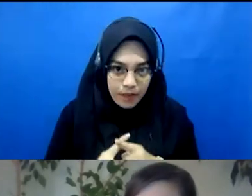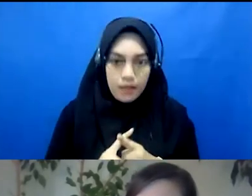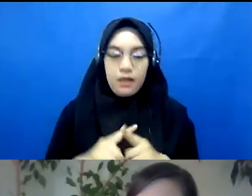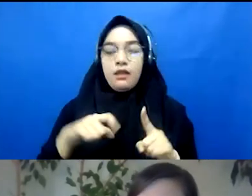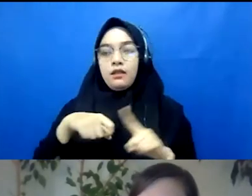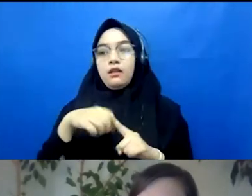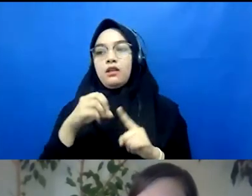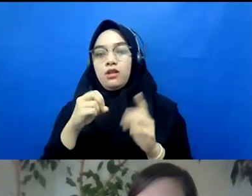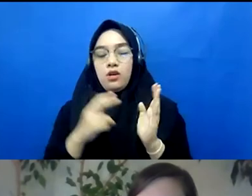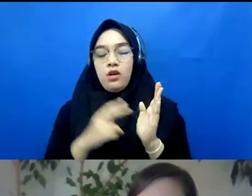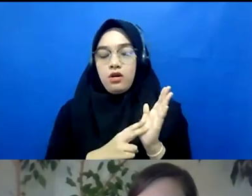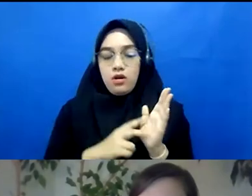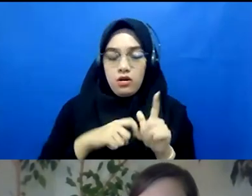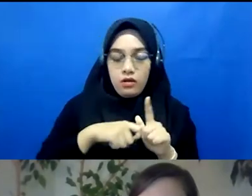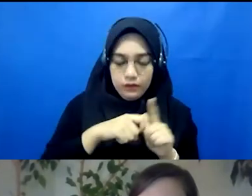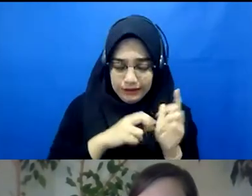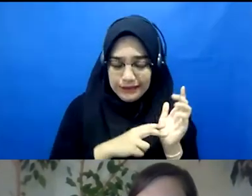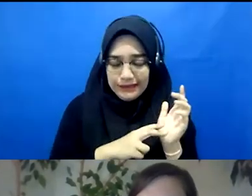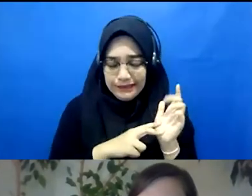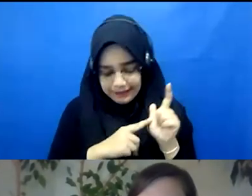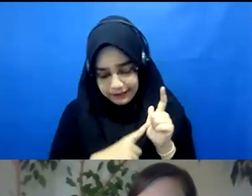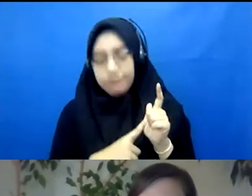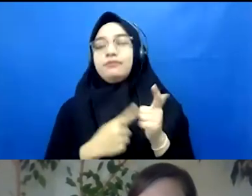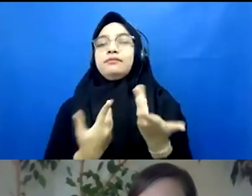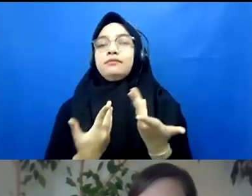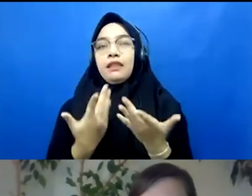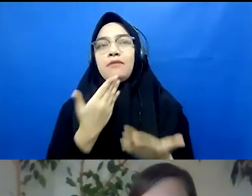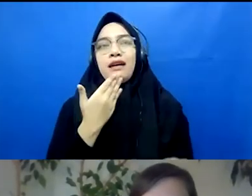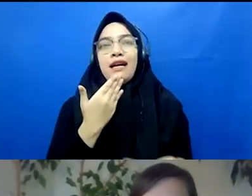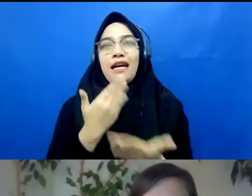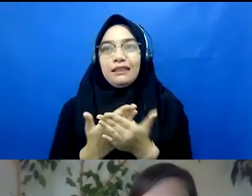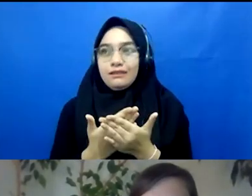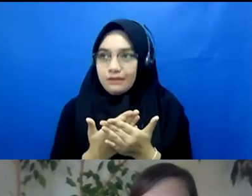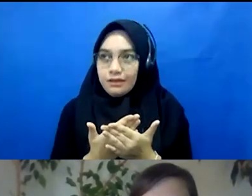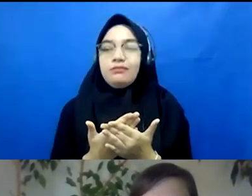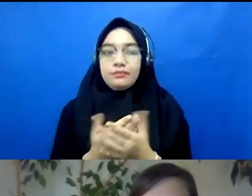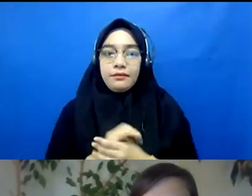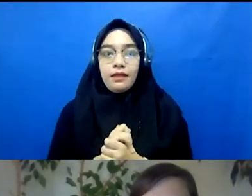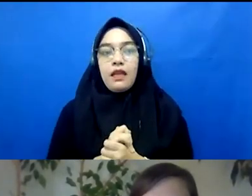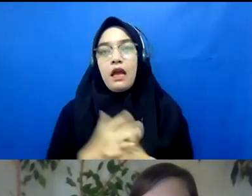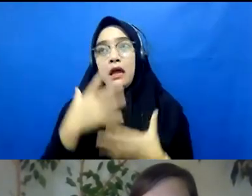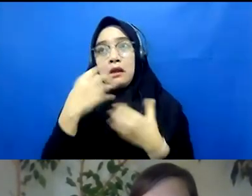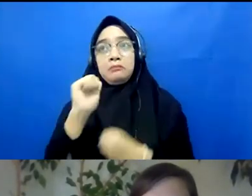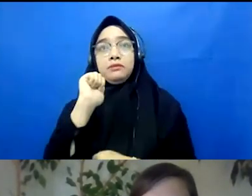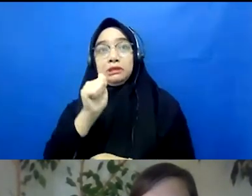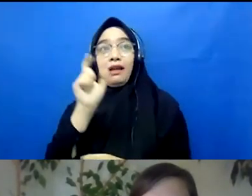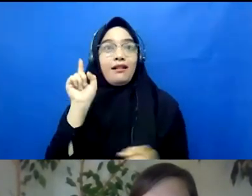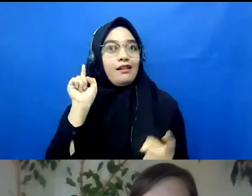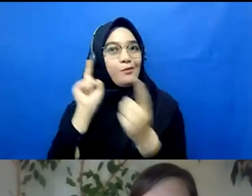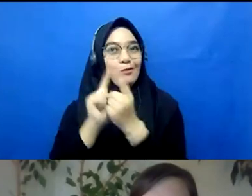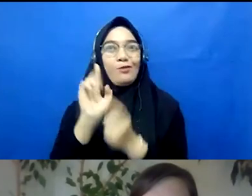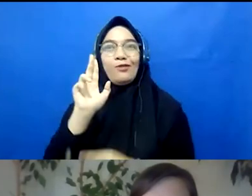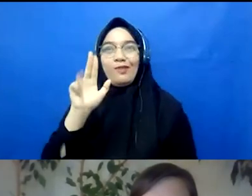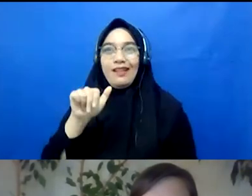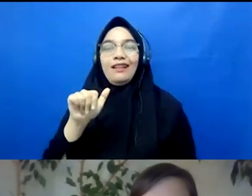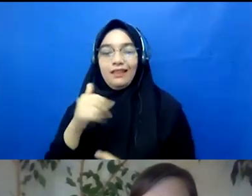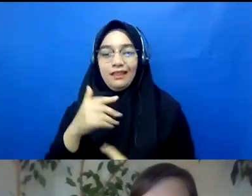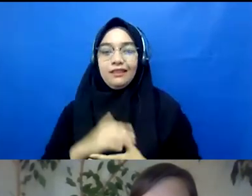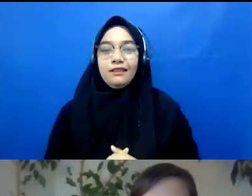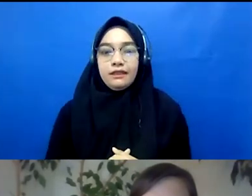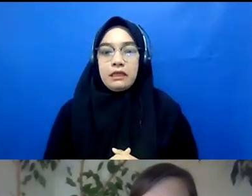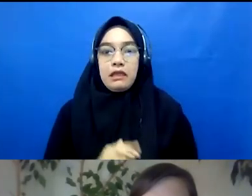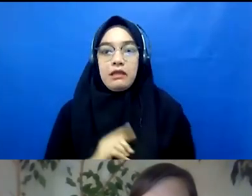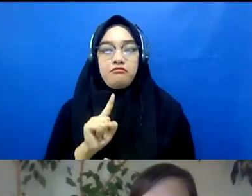us. Thank you all for your participation. We hope to see you next year as we begin to embark on more